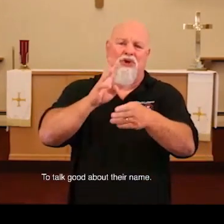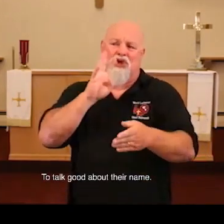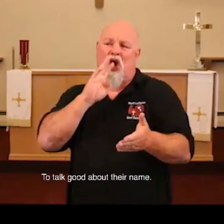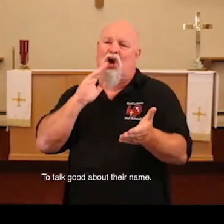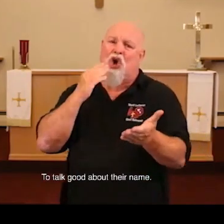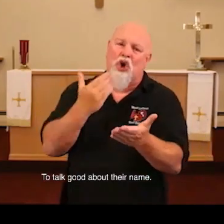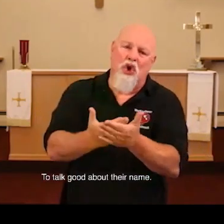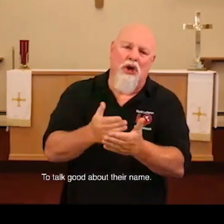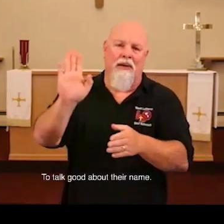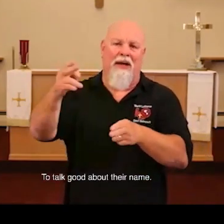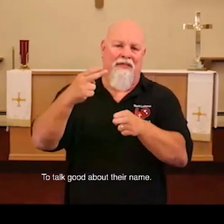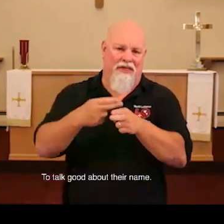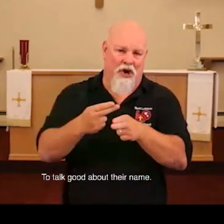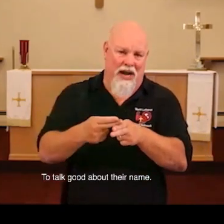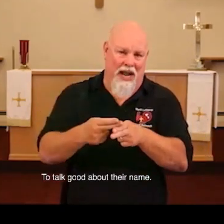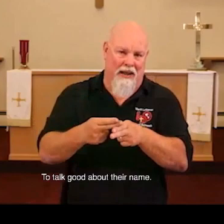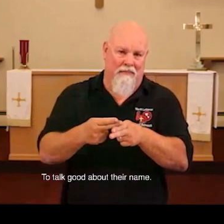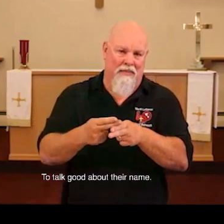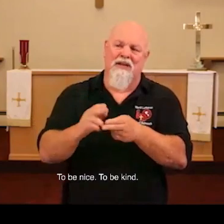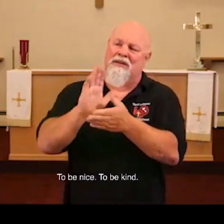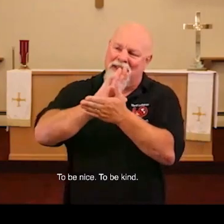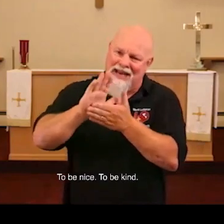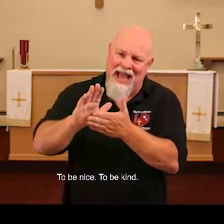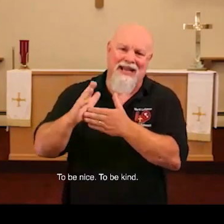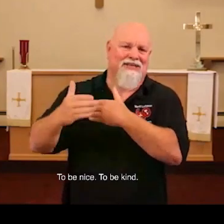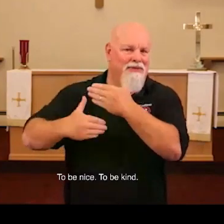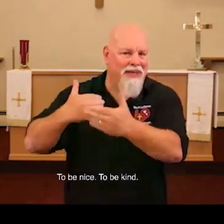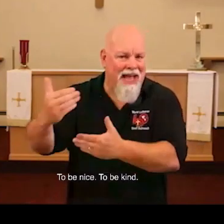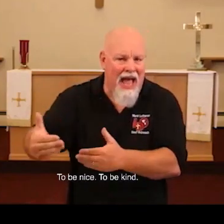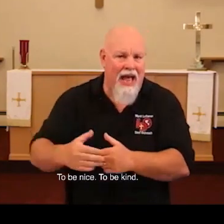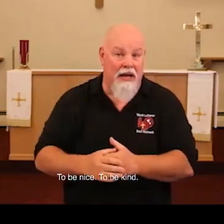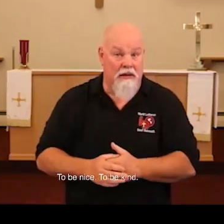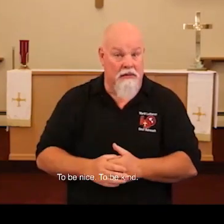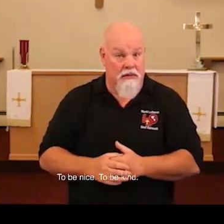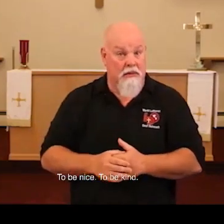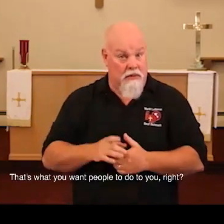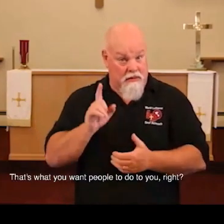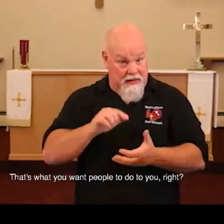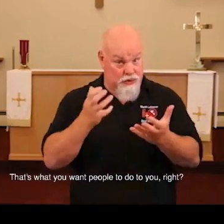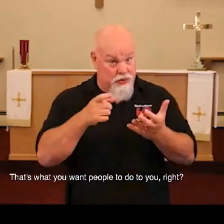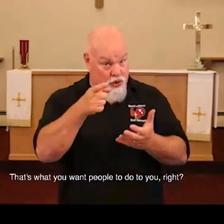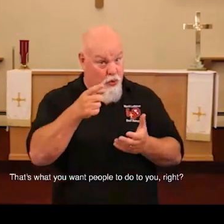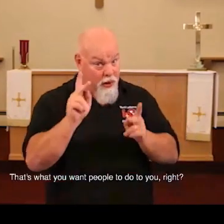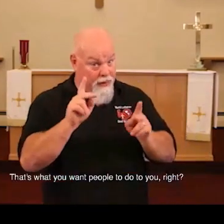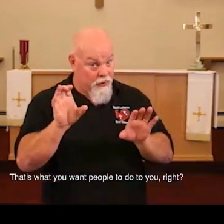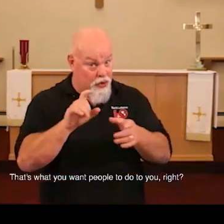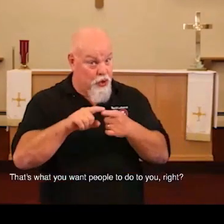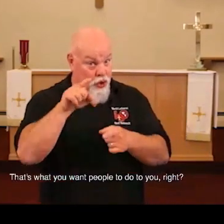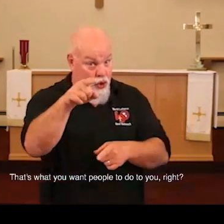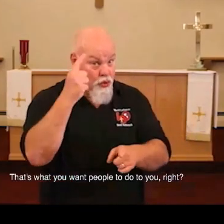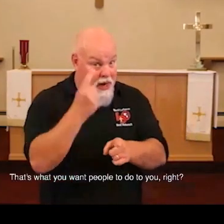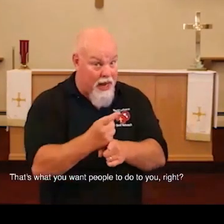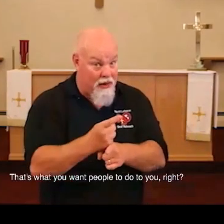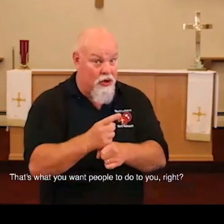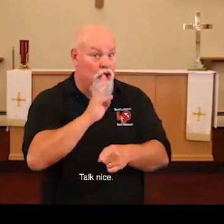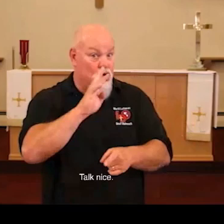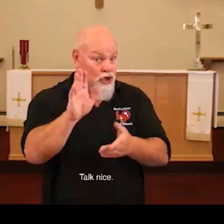to talk good about their name, to be nice, to be kind. That's what you want people to do to you, right?